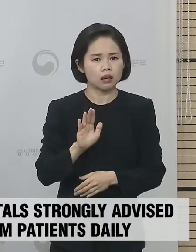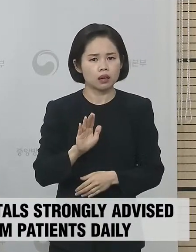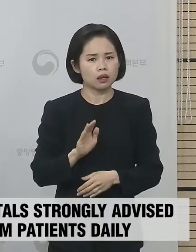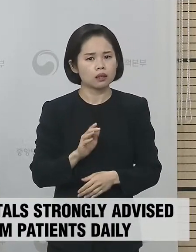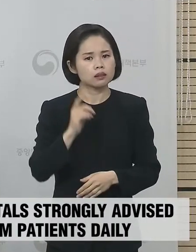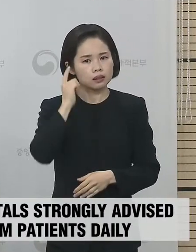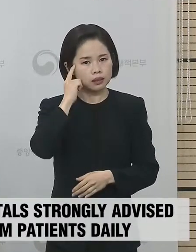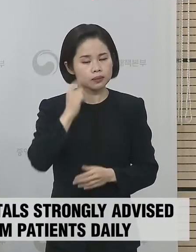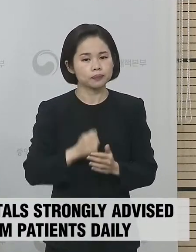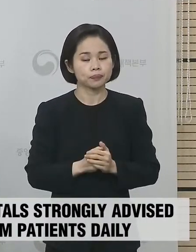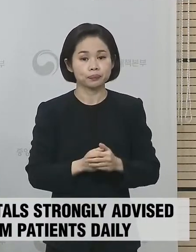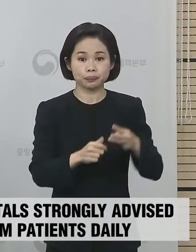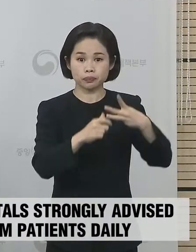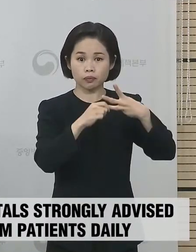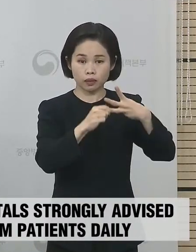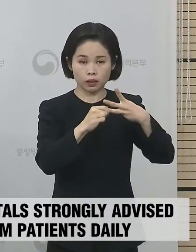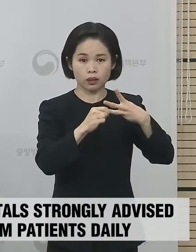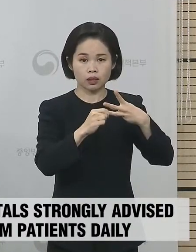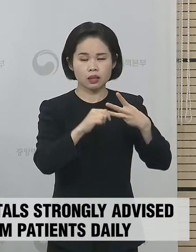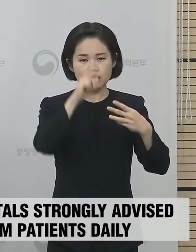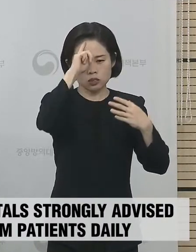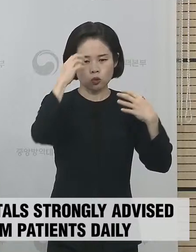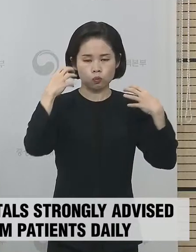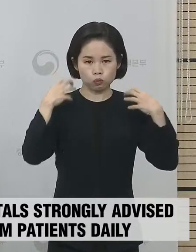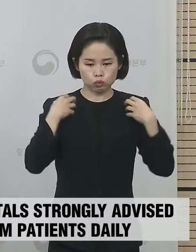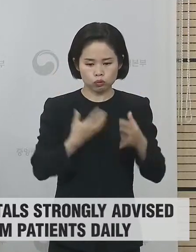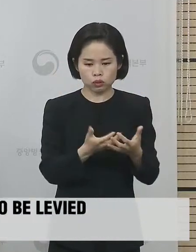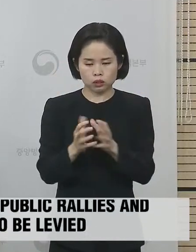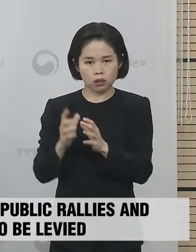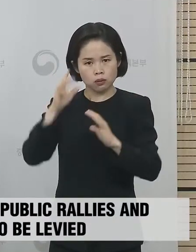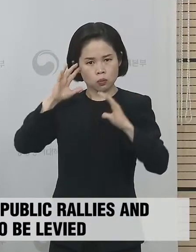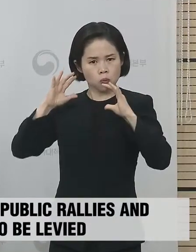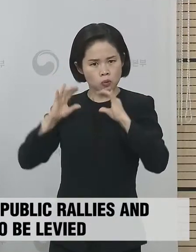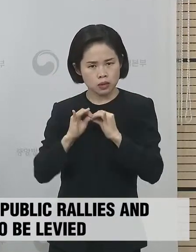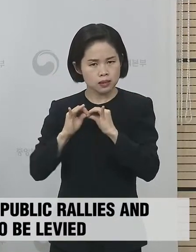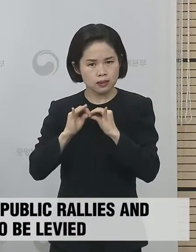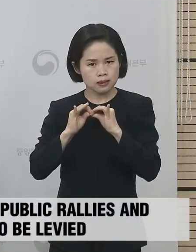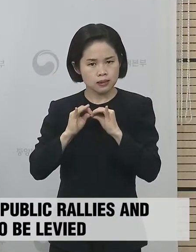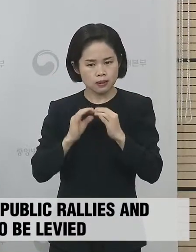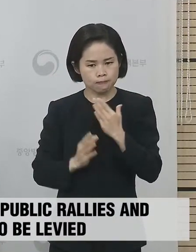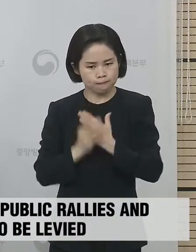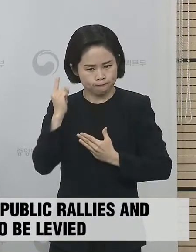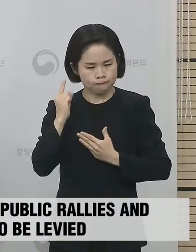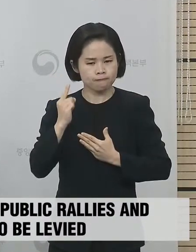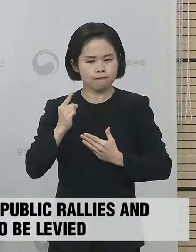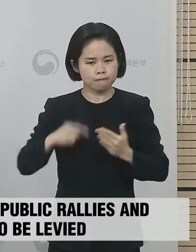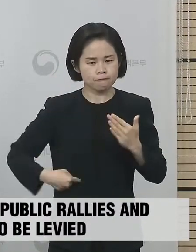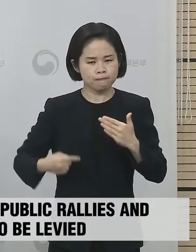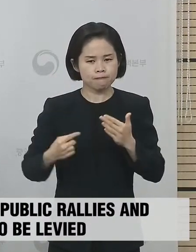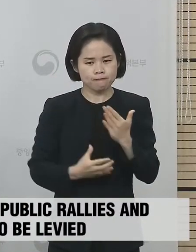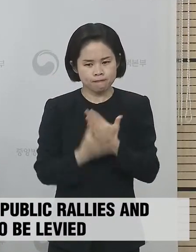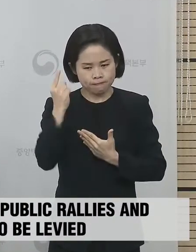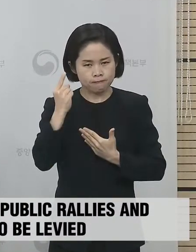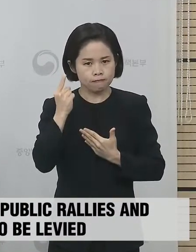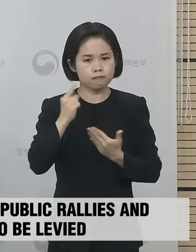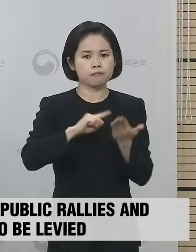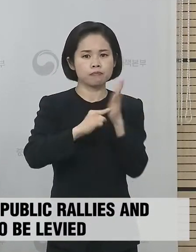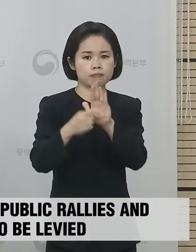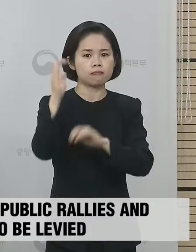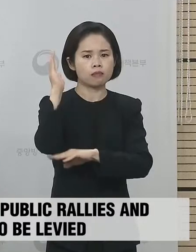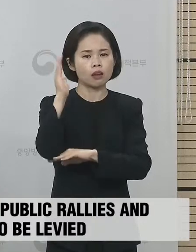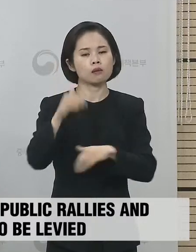the discontinuity in these policies also led to wide infections. And third, it is very important that we have a